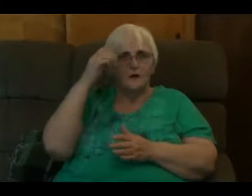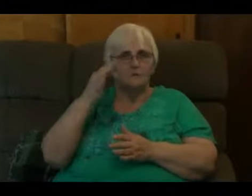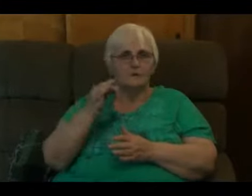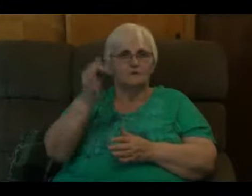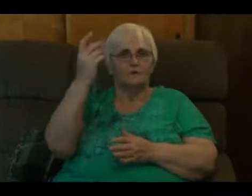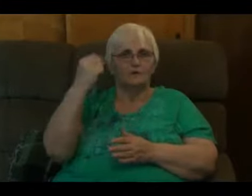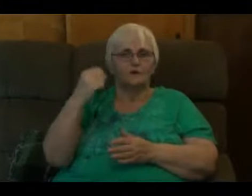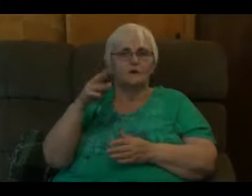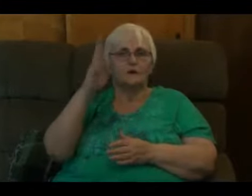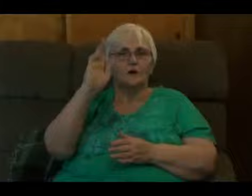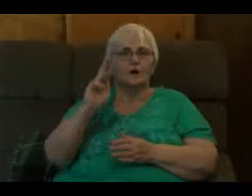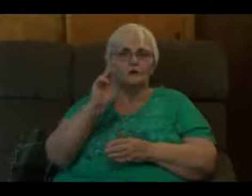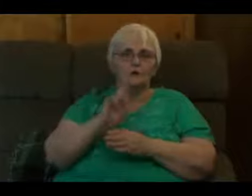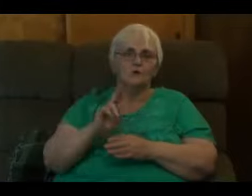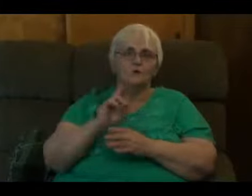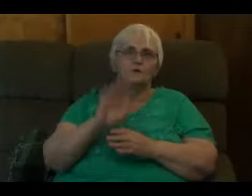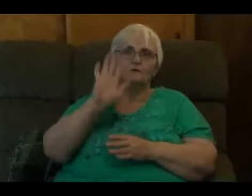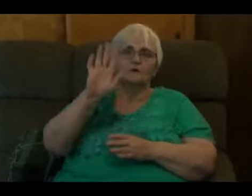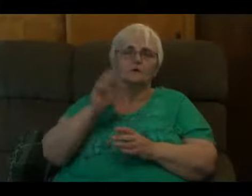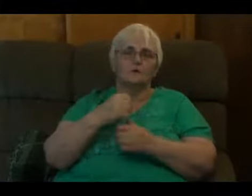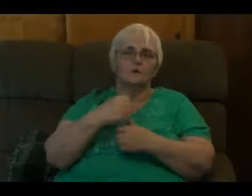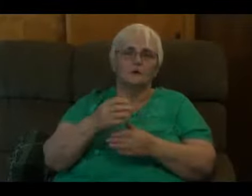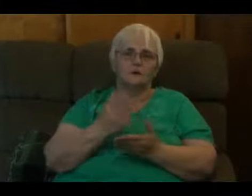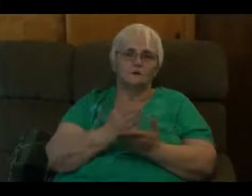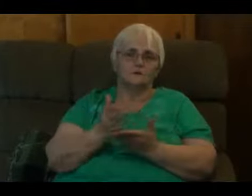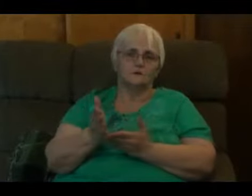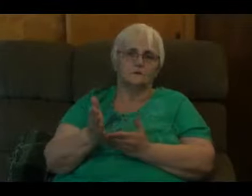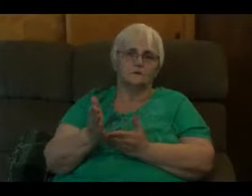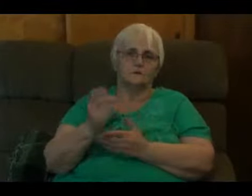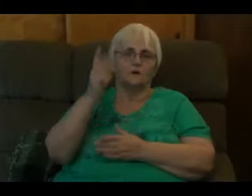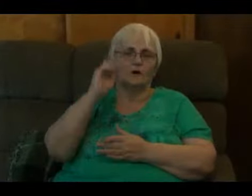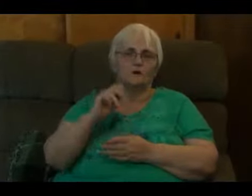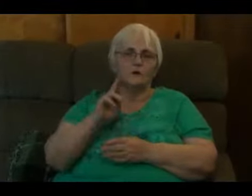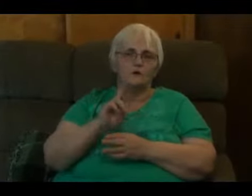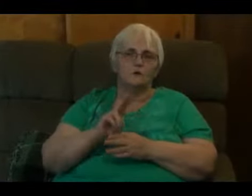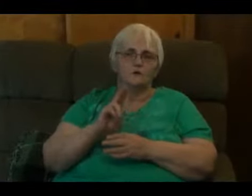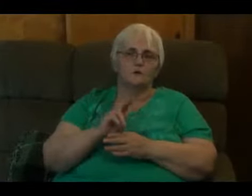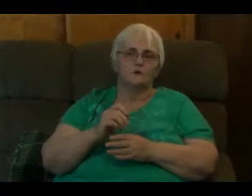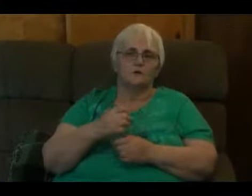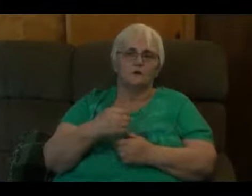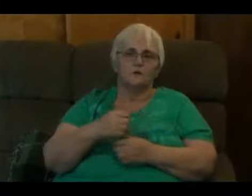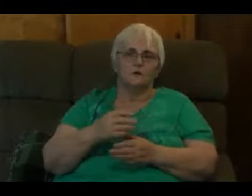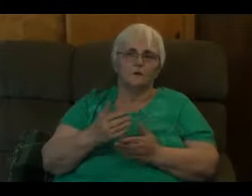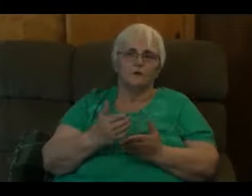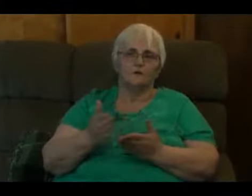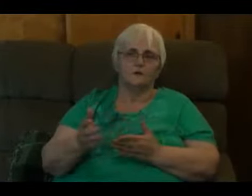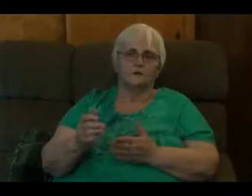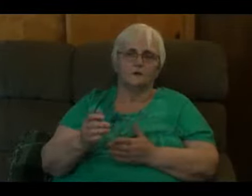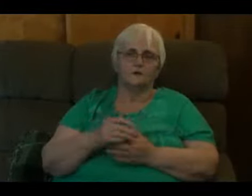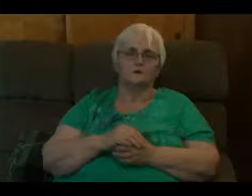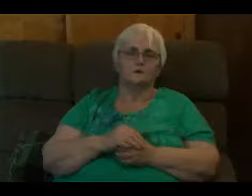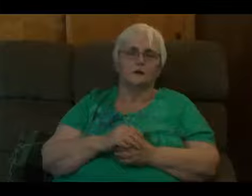at godly usage of His creation. Godly usage of His creation. Every